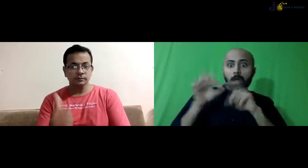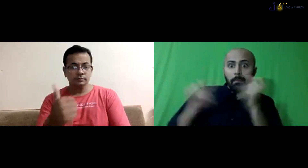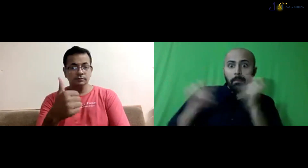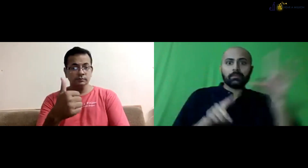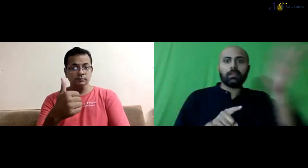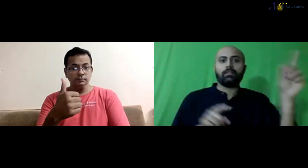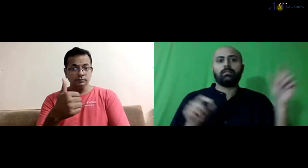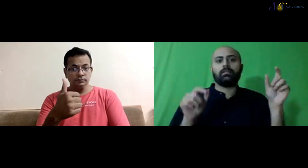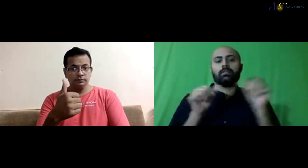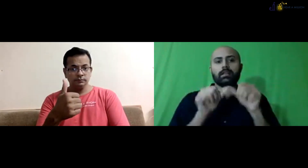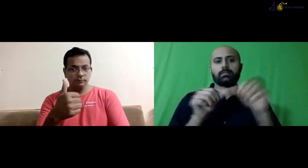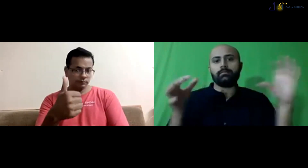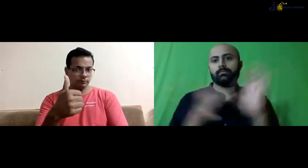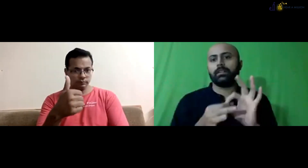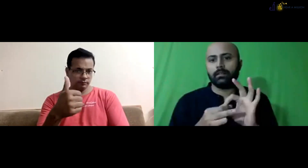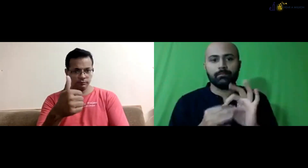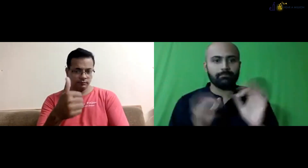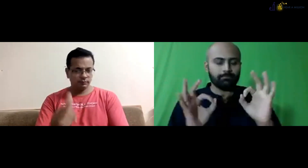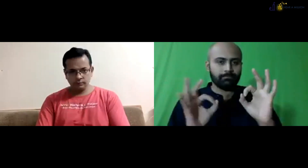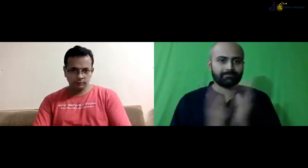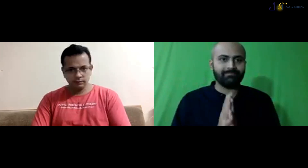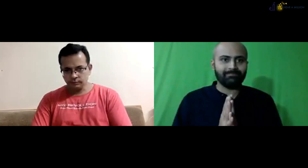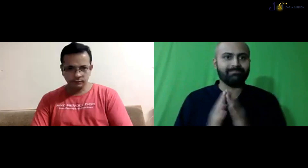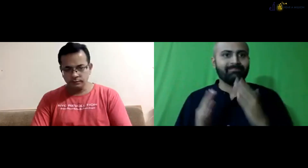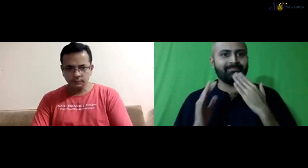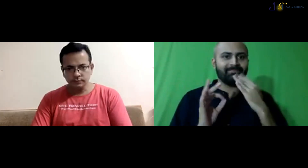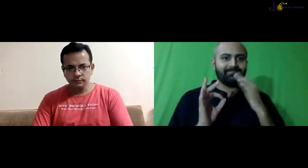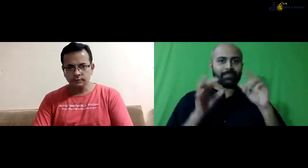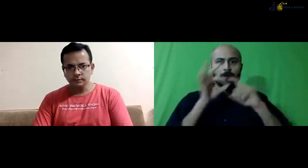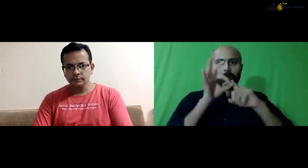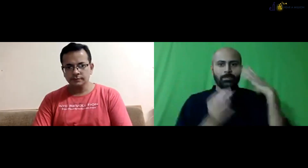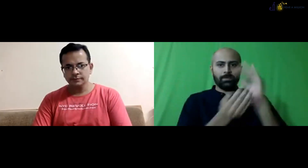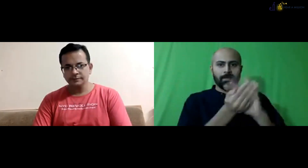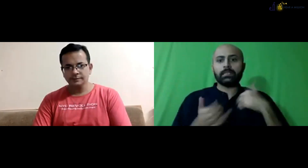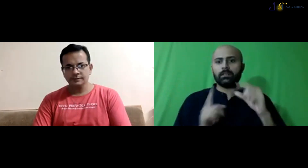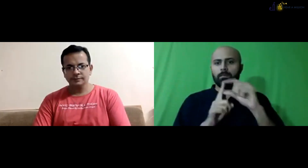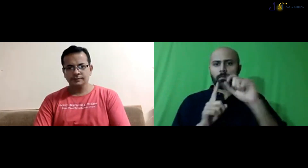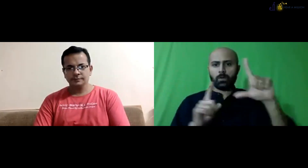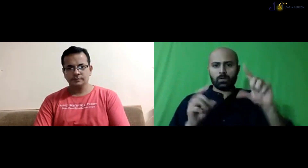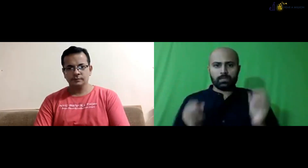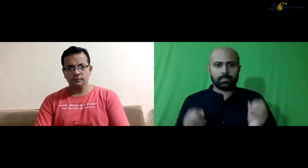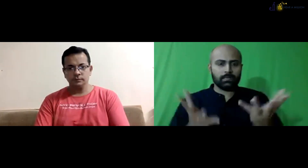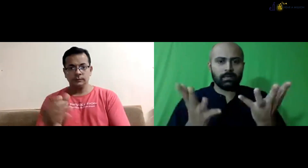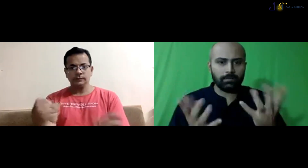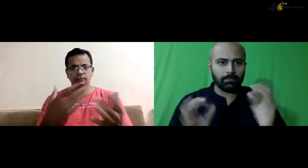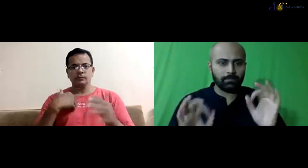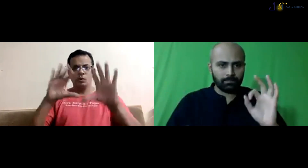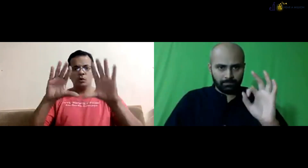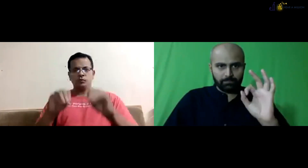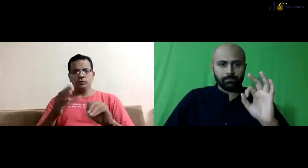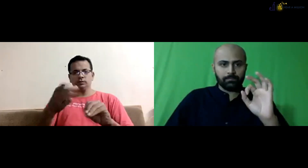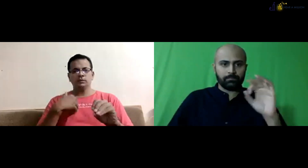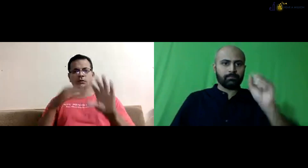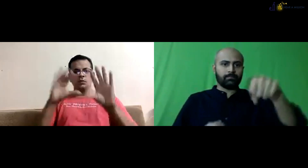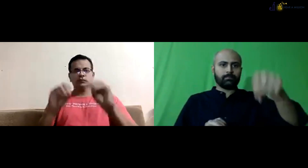And we will hold to the our panelists. And after that, taking this question, we will call them. Okay, so can